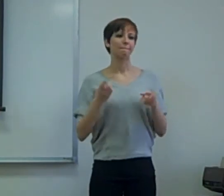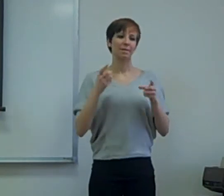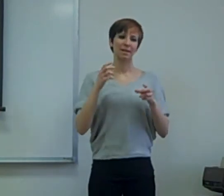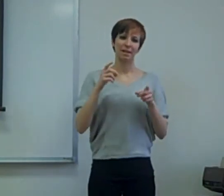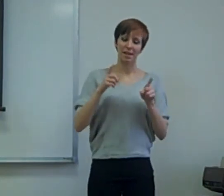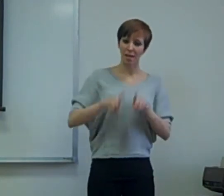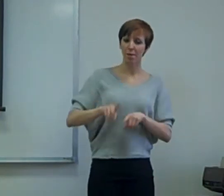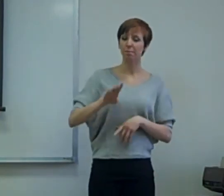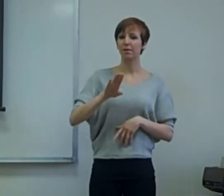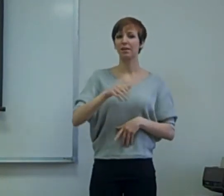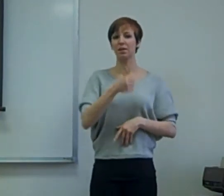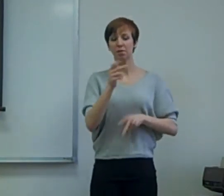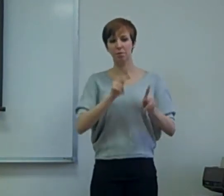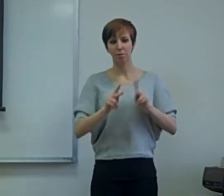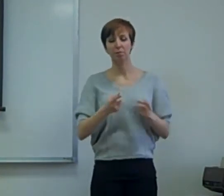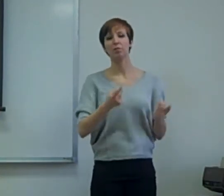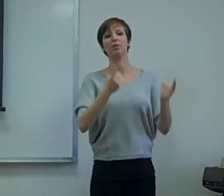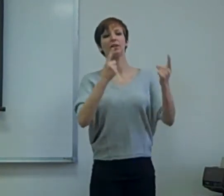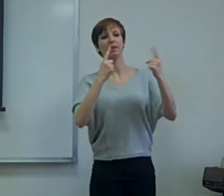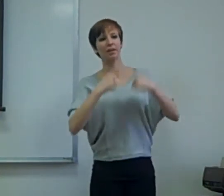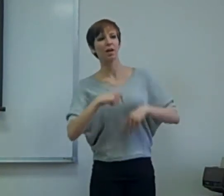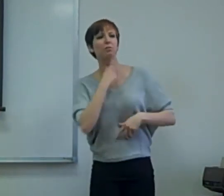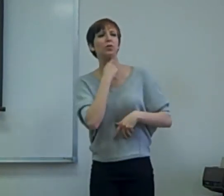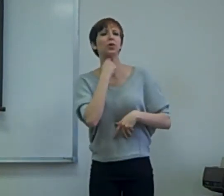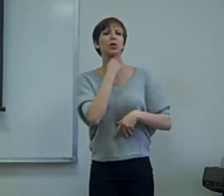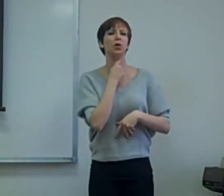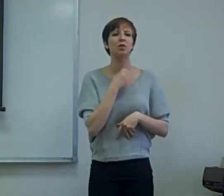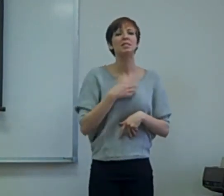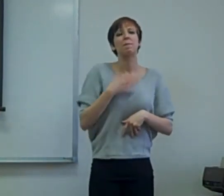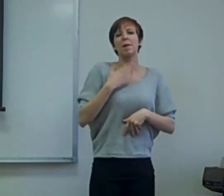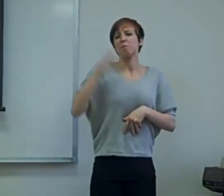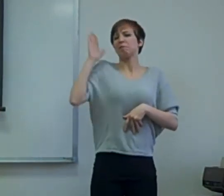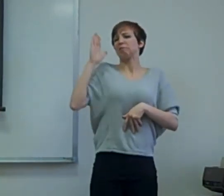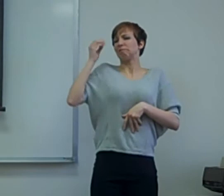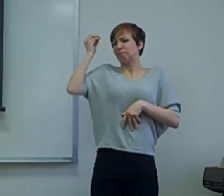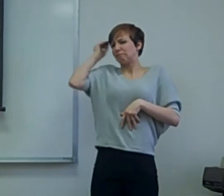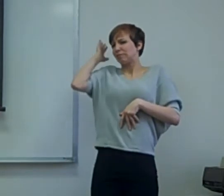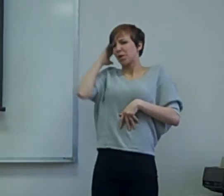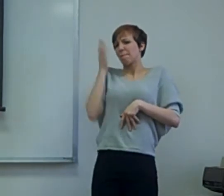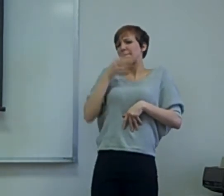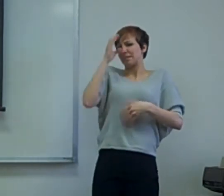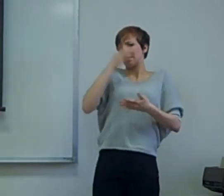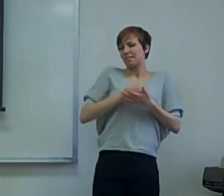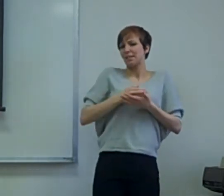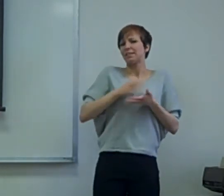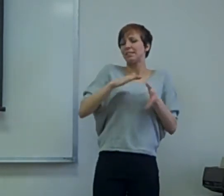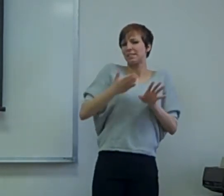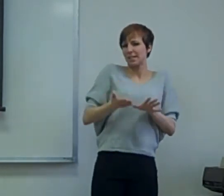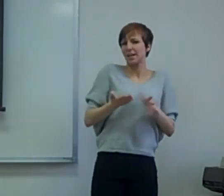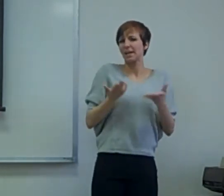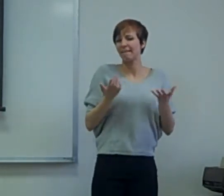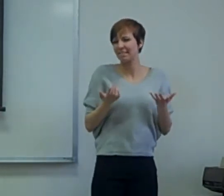heard that there was something in my office about my son, you might come in and say, "Did your son pass